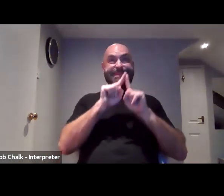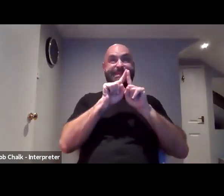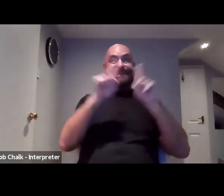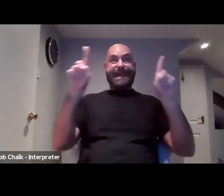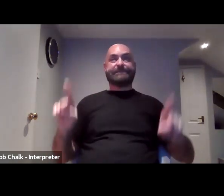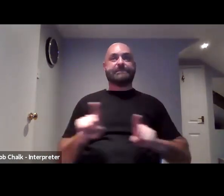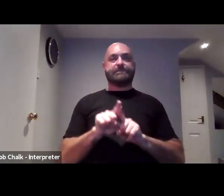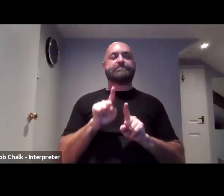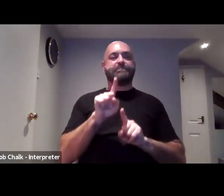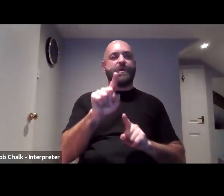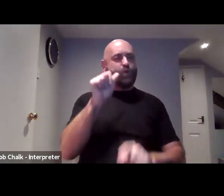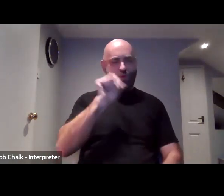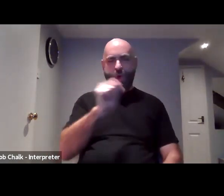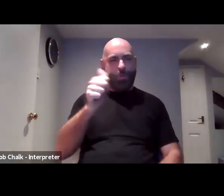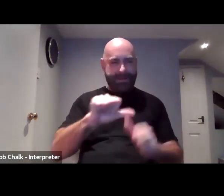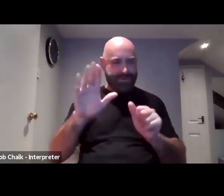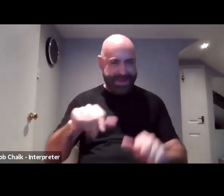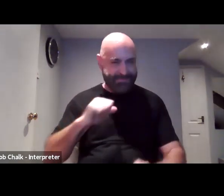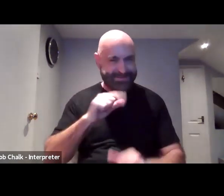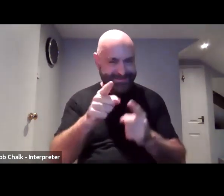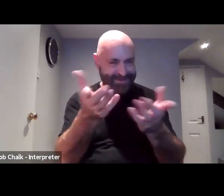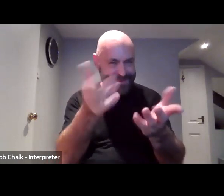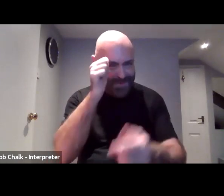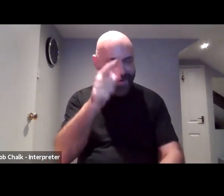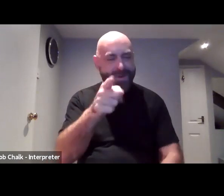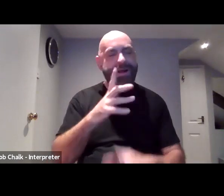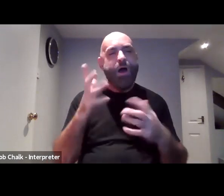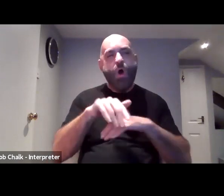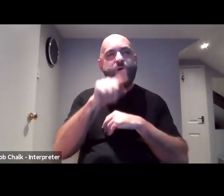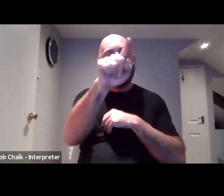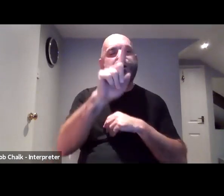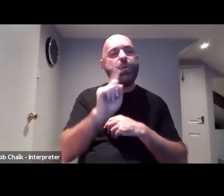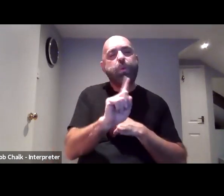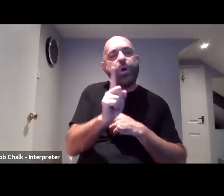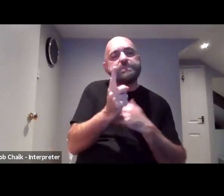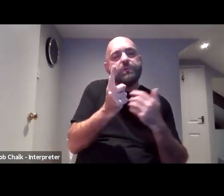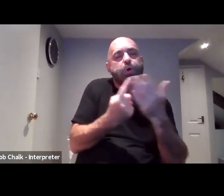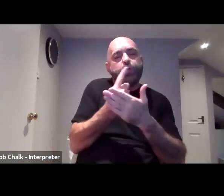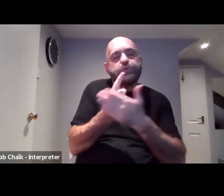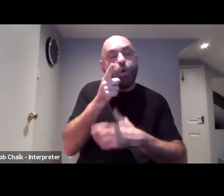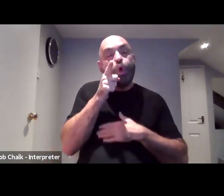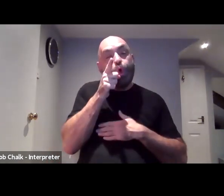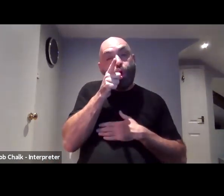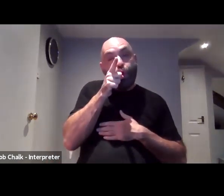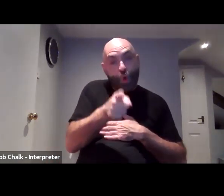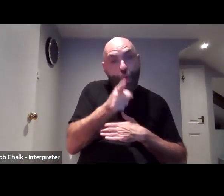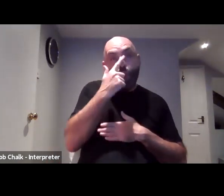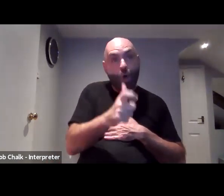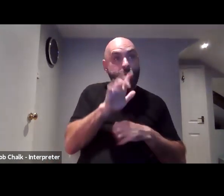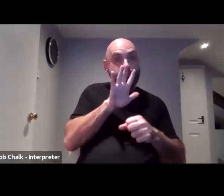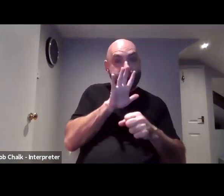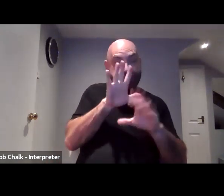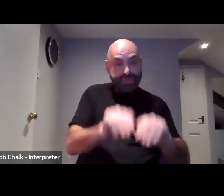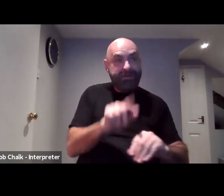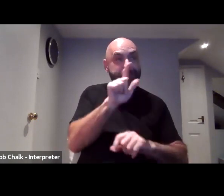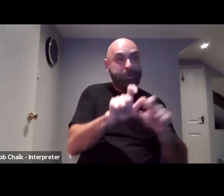I'm talking to knows this much better than I do about the consequences. If you could prevent